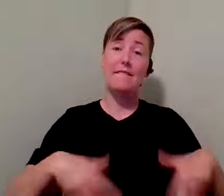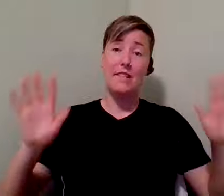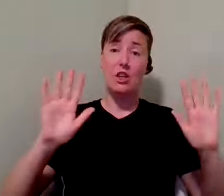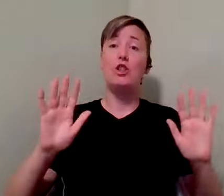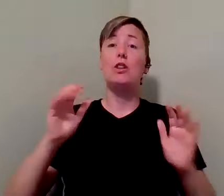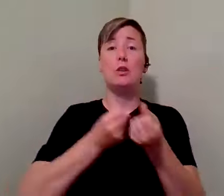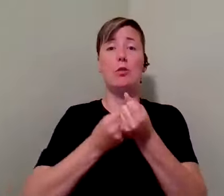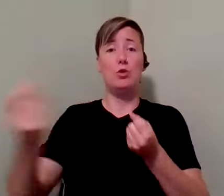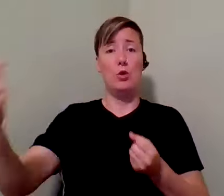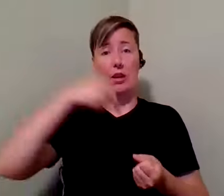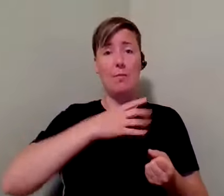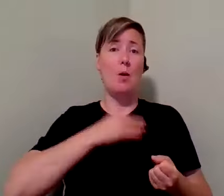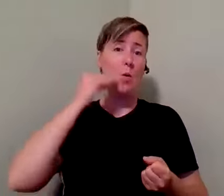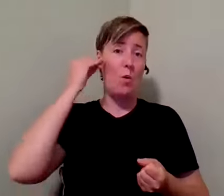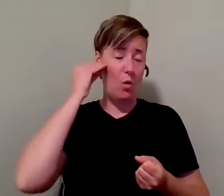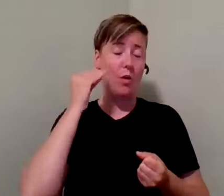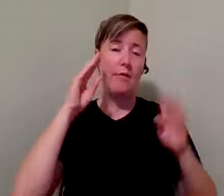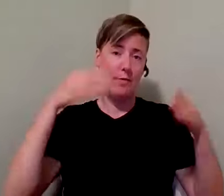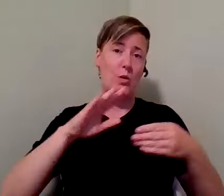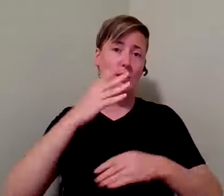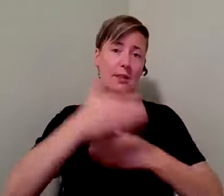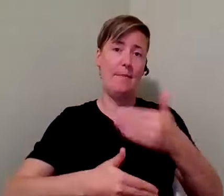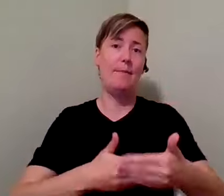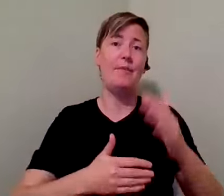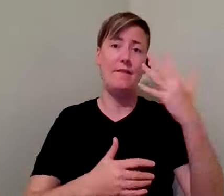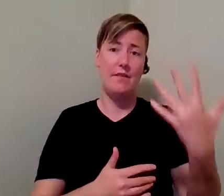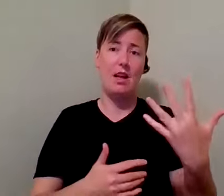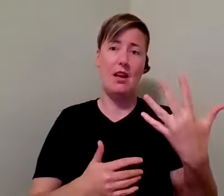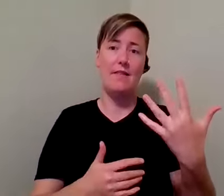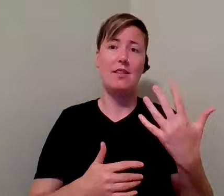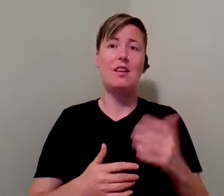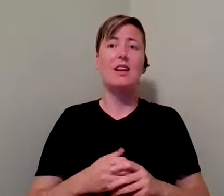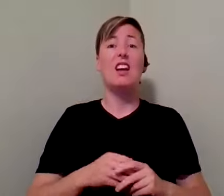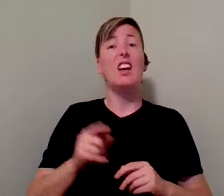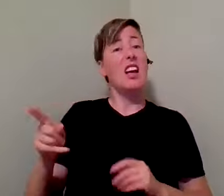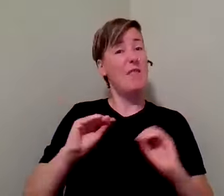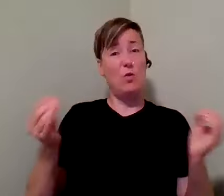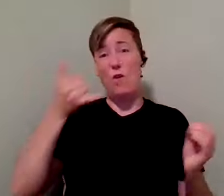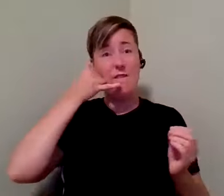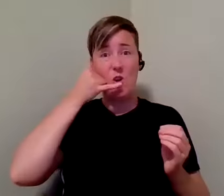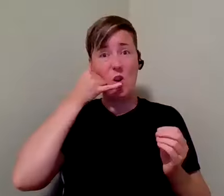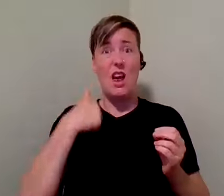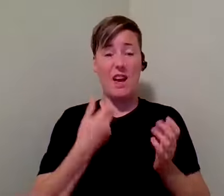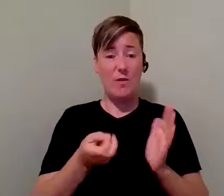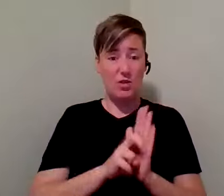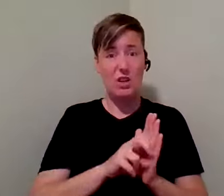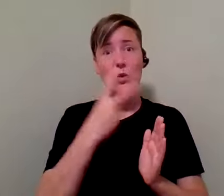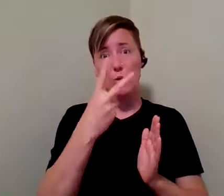we didn't waste any time. He didn't have a phone, so I had to take 2 buses to get to his place. And he came over, he went through my fourth